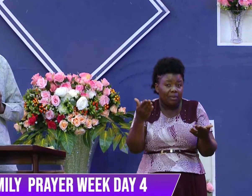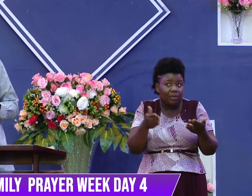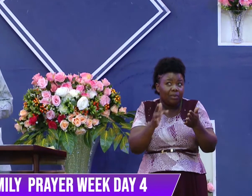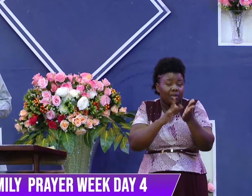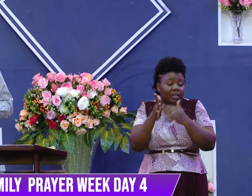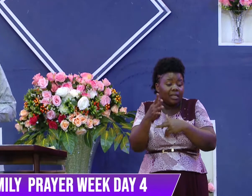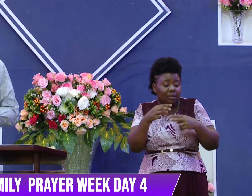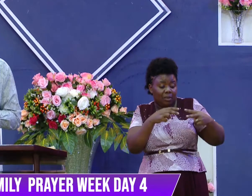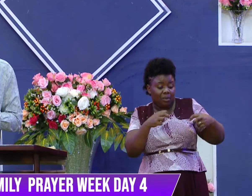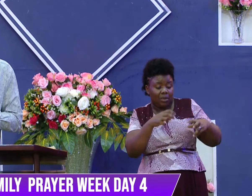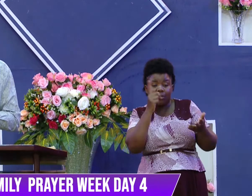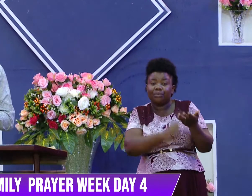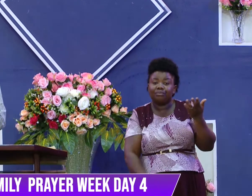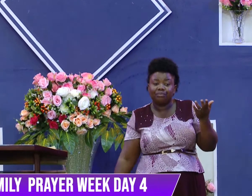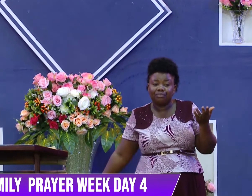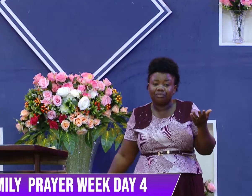You will not know where he will place it.